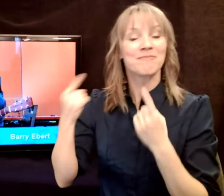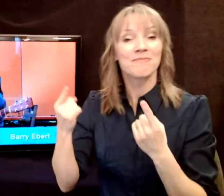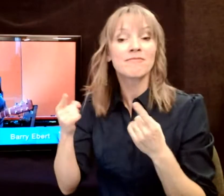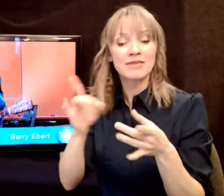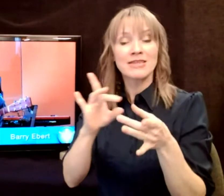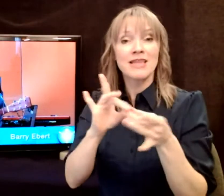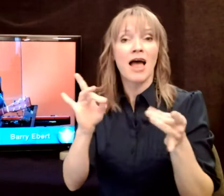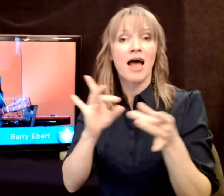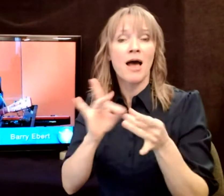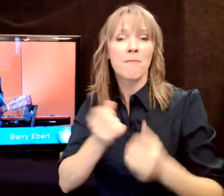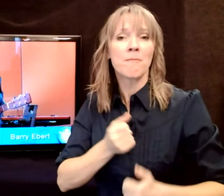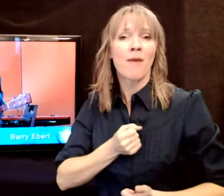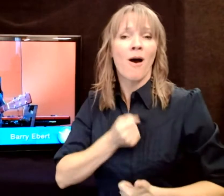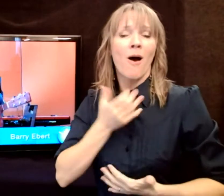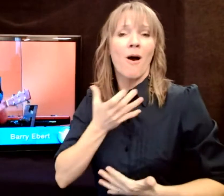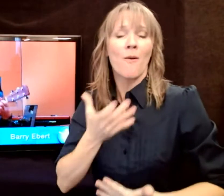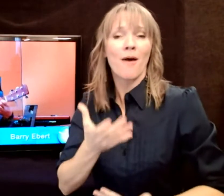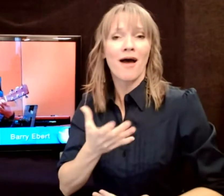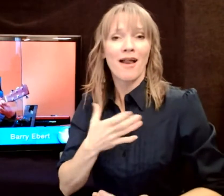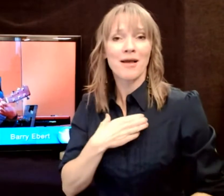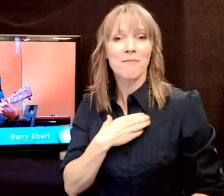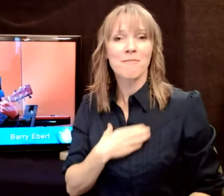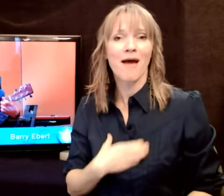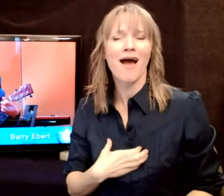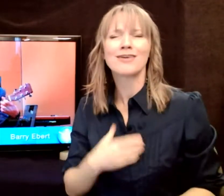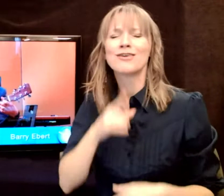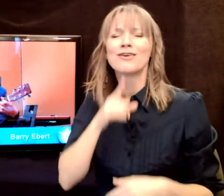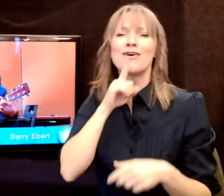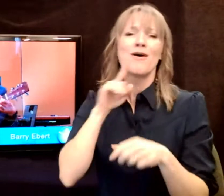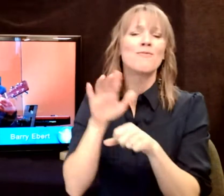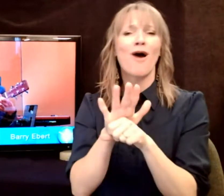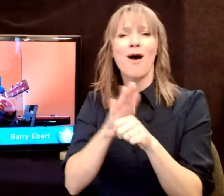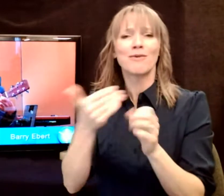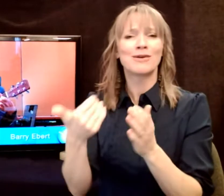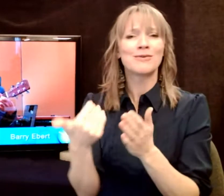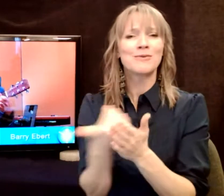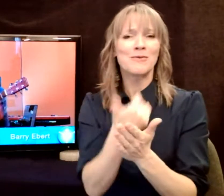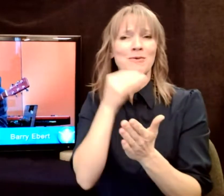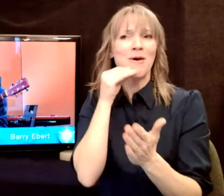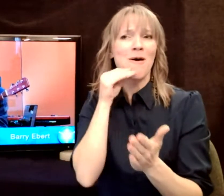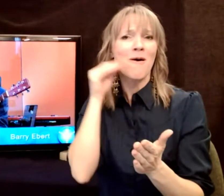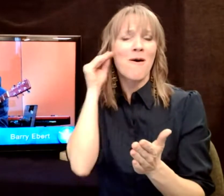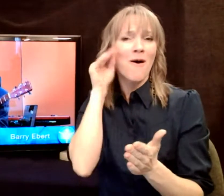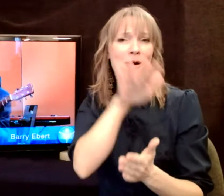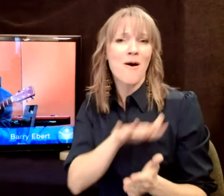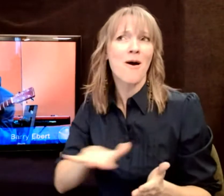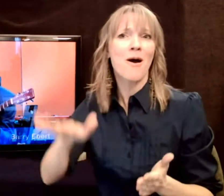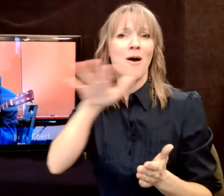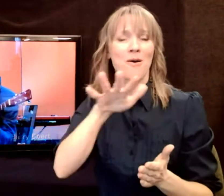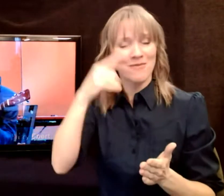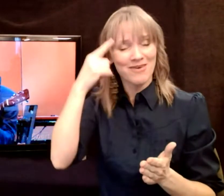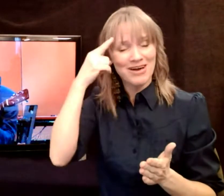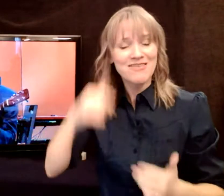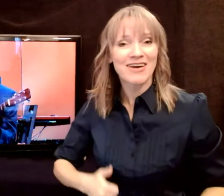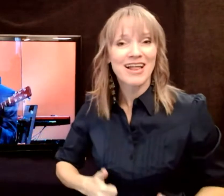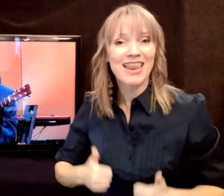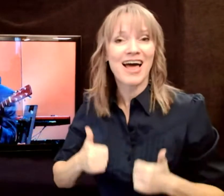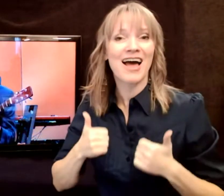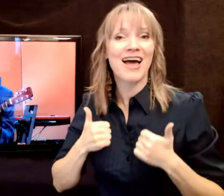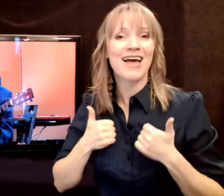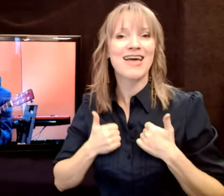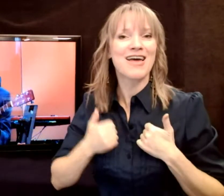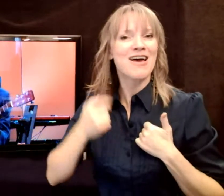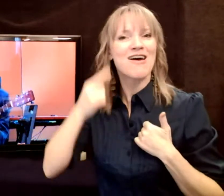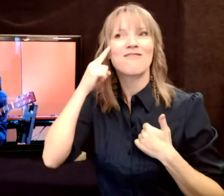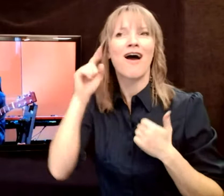Statement of poetic passion. Promise of a new homeland for life. For